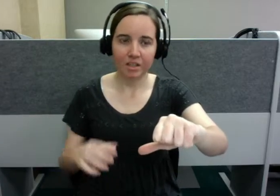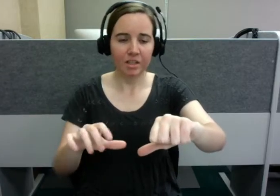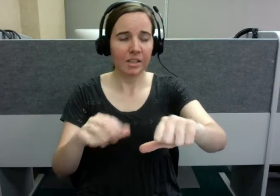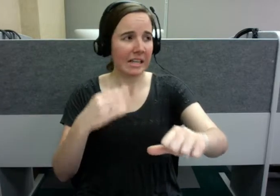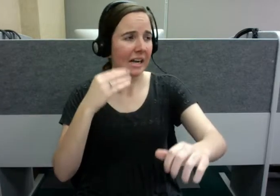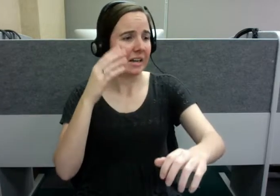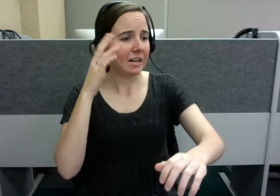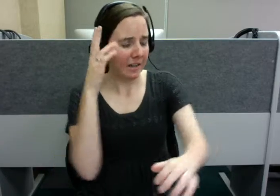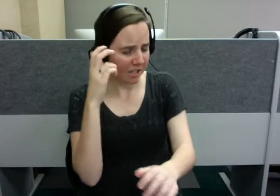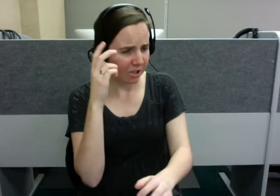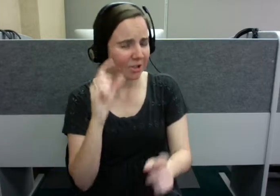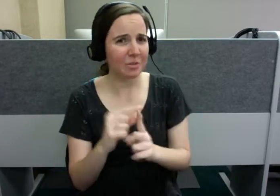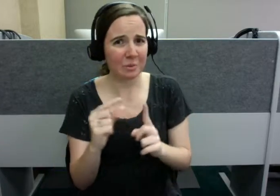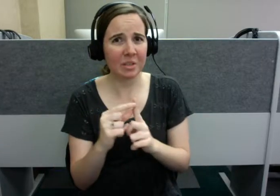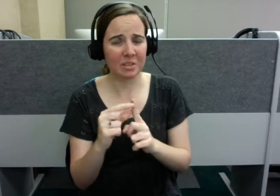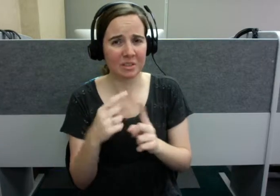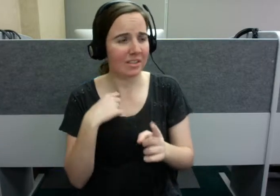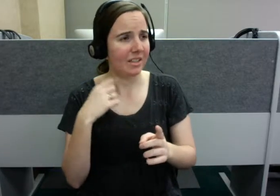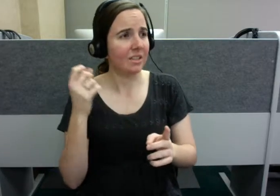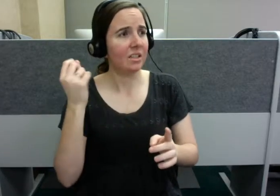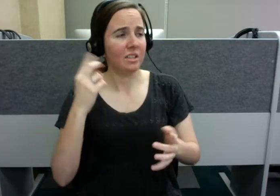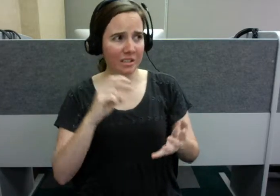him. I heard all the words.